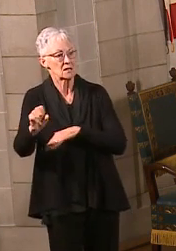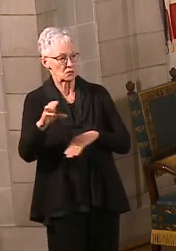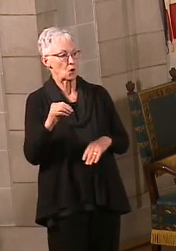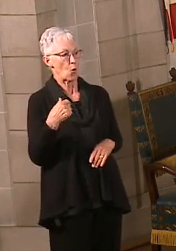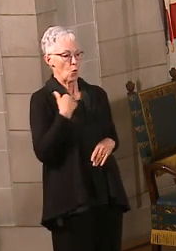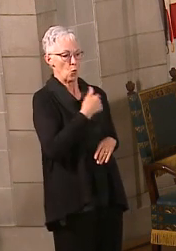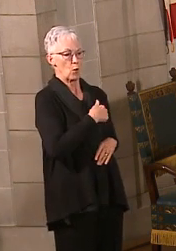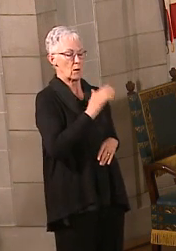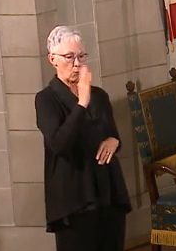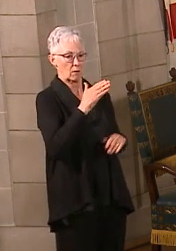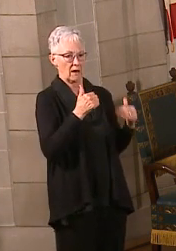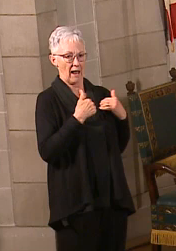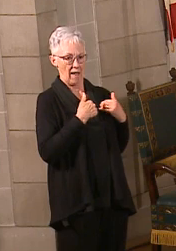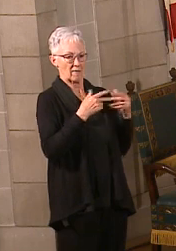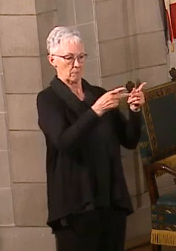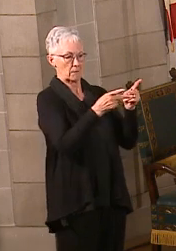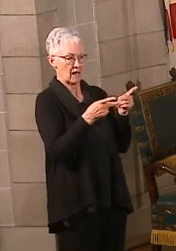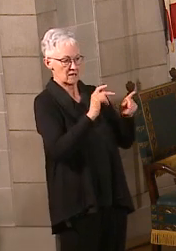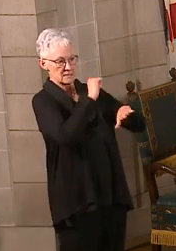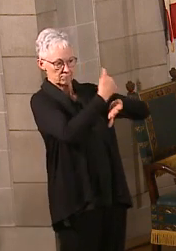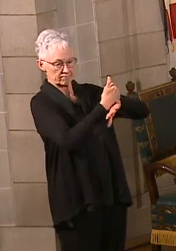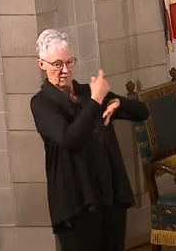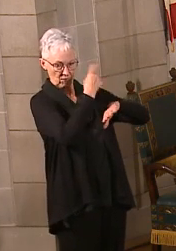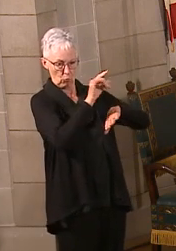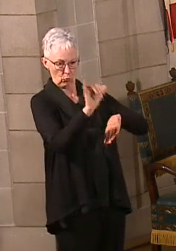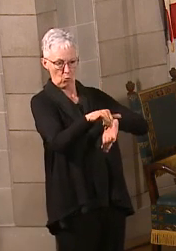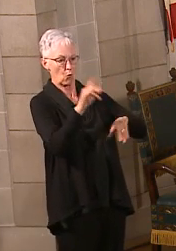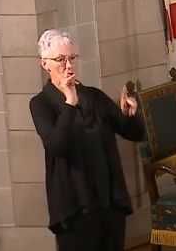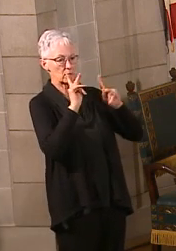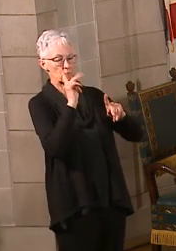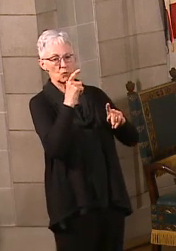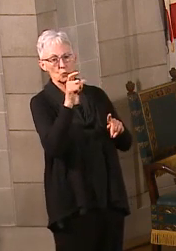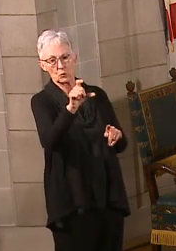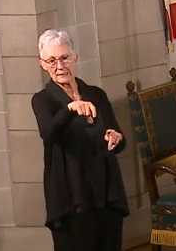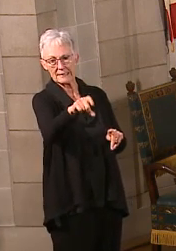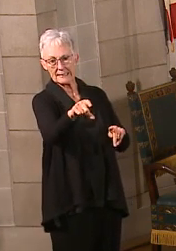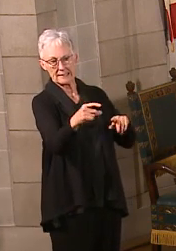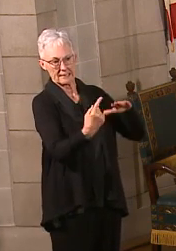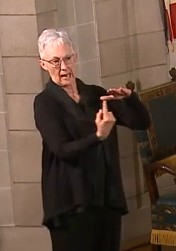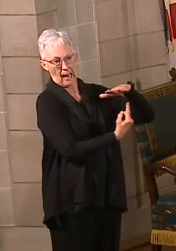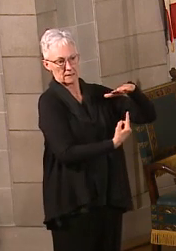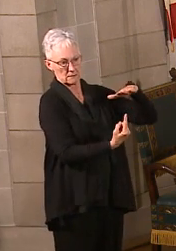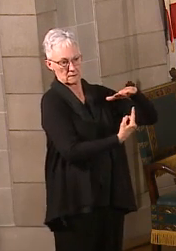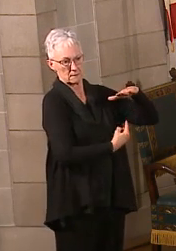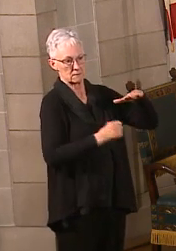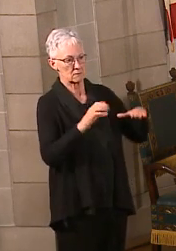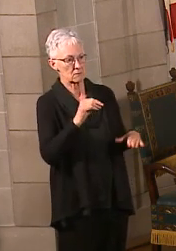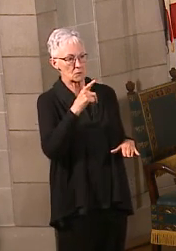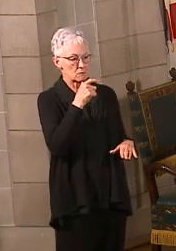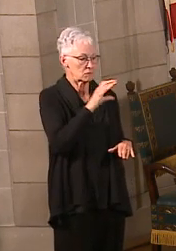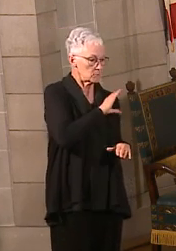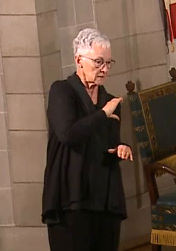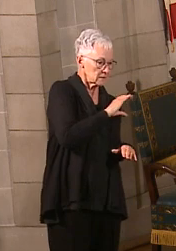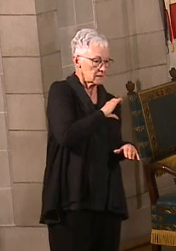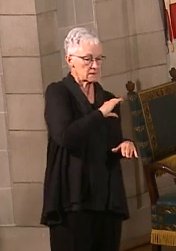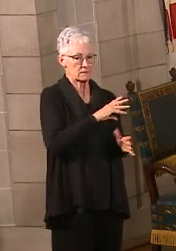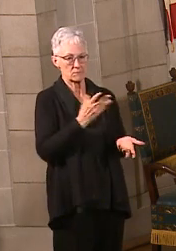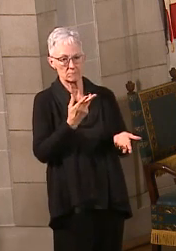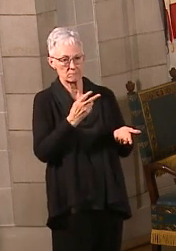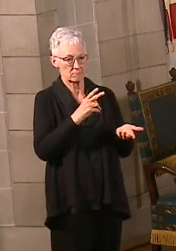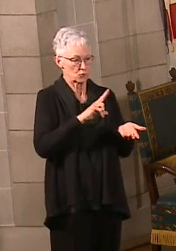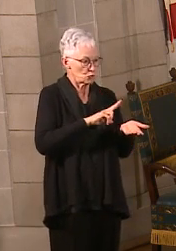that today. We'll have more details on that in the future. But again, if you're law enforcement, first responder, healthcare worker, nursing home